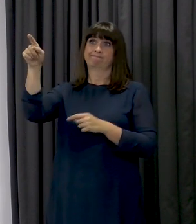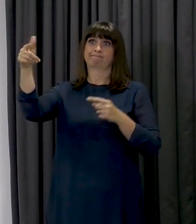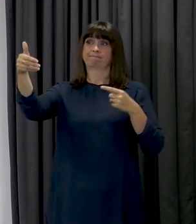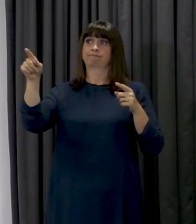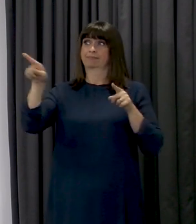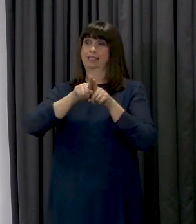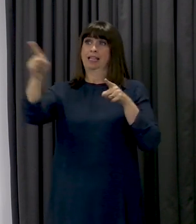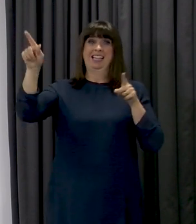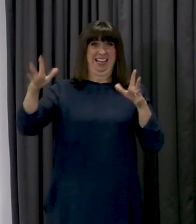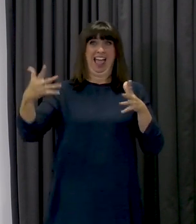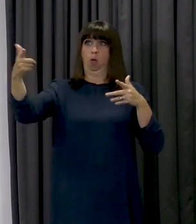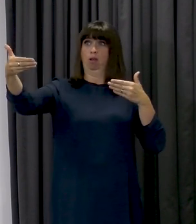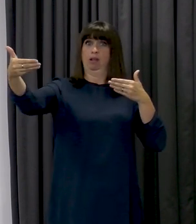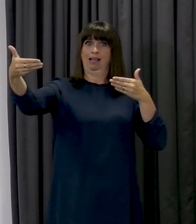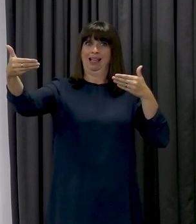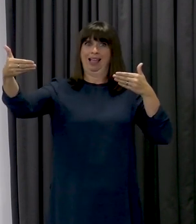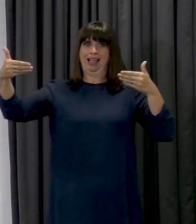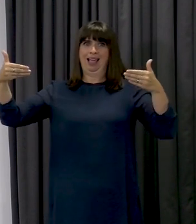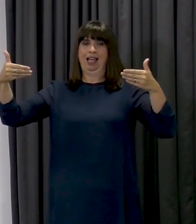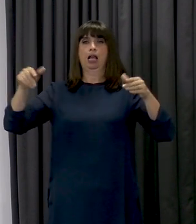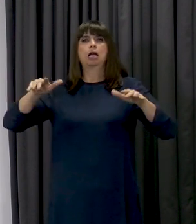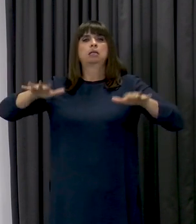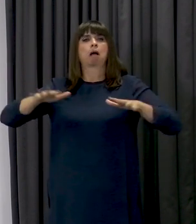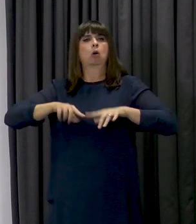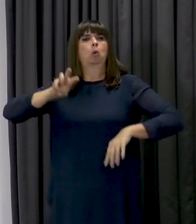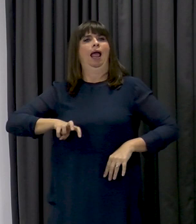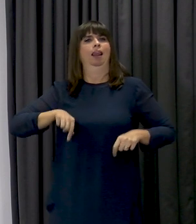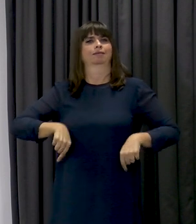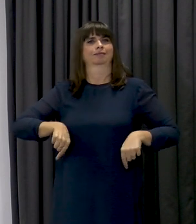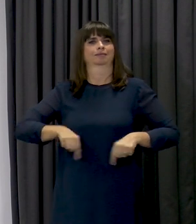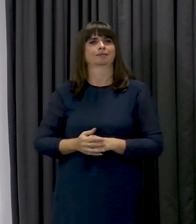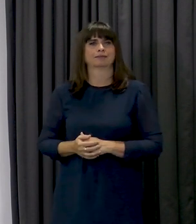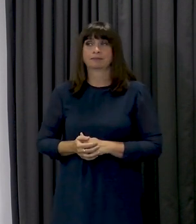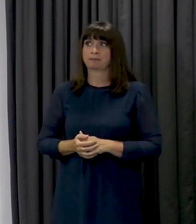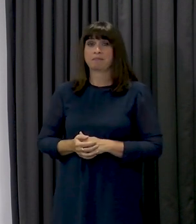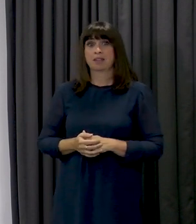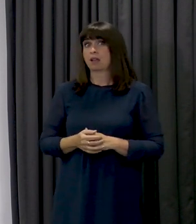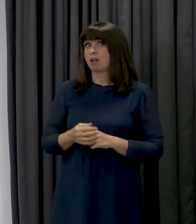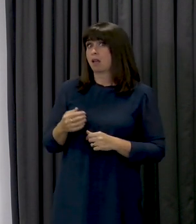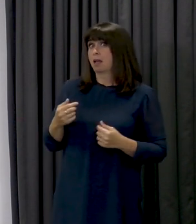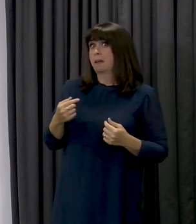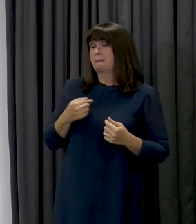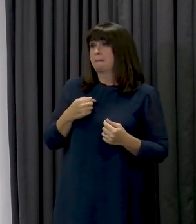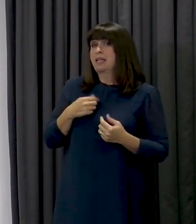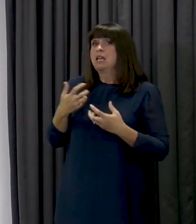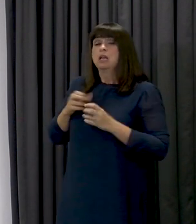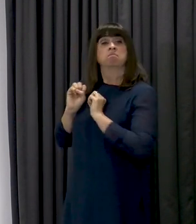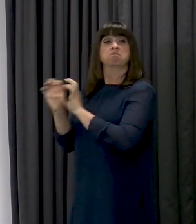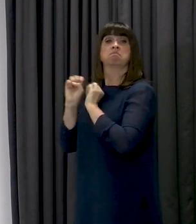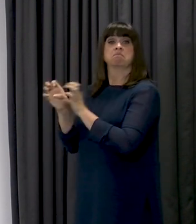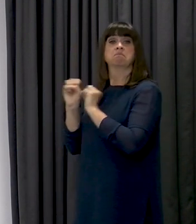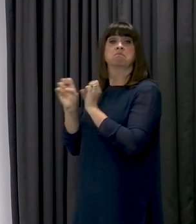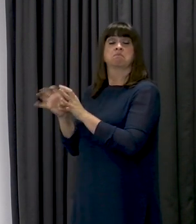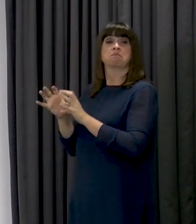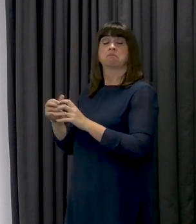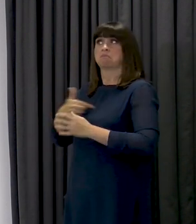that we already have here in Wales. And we did the thing which I always find useful, which is to share information about